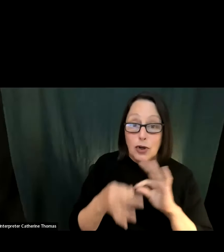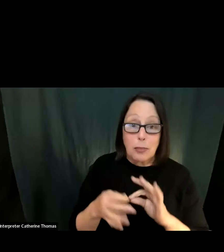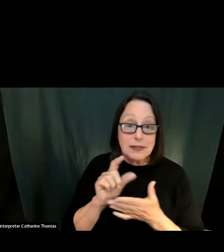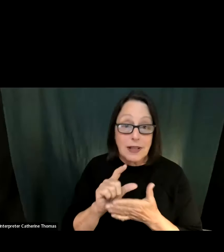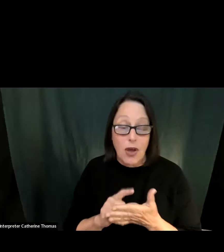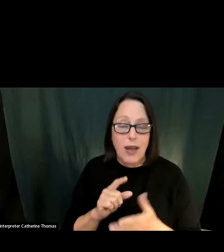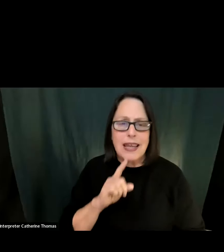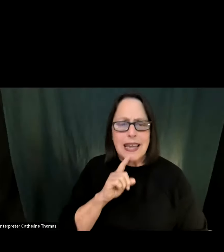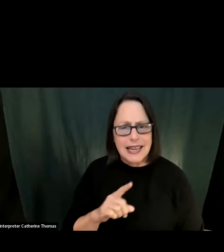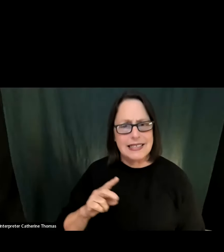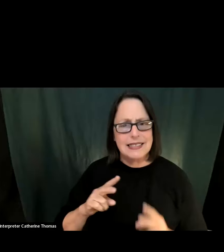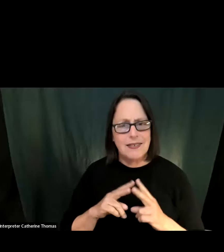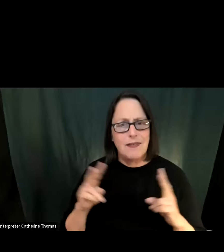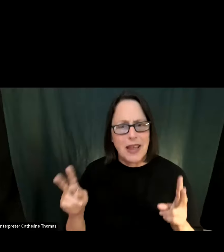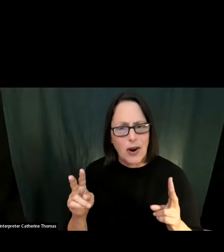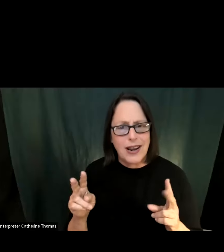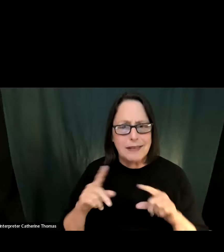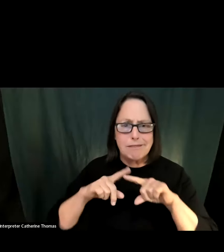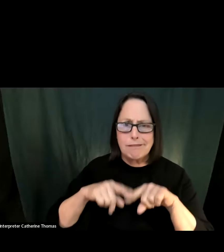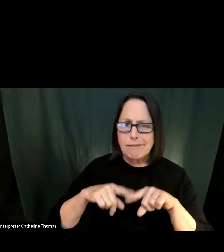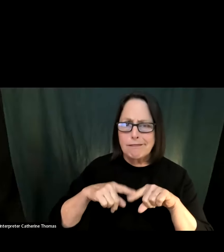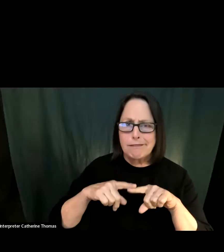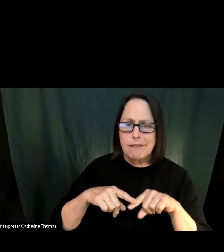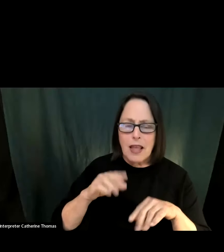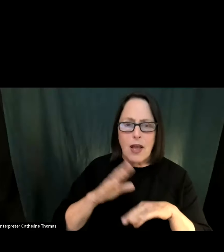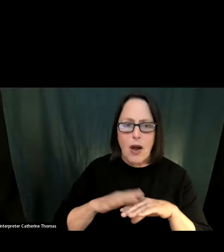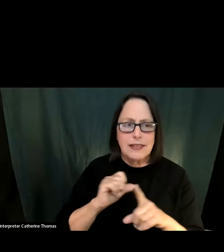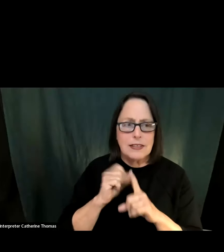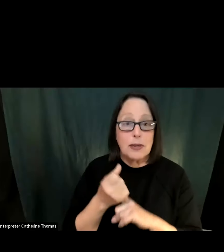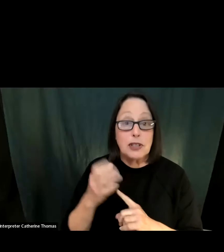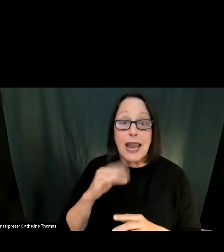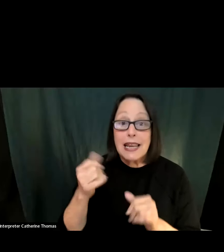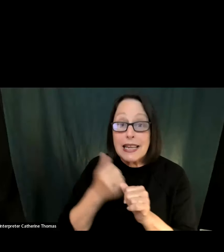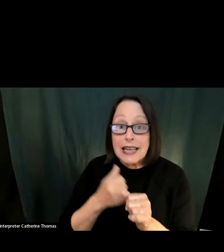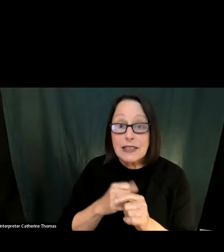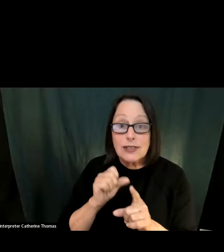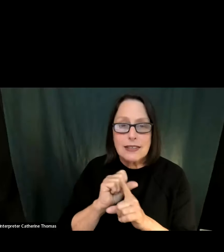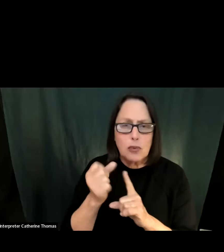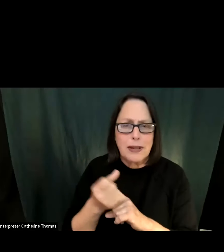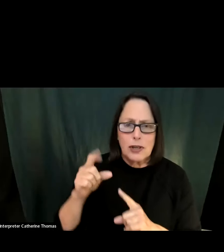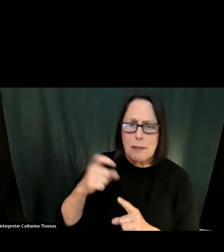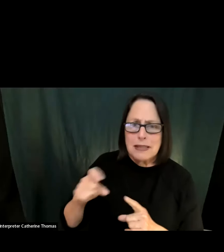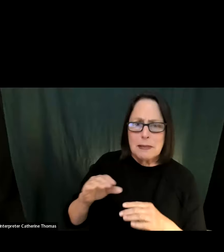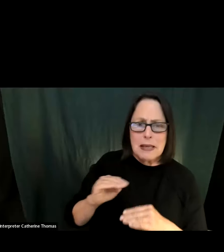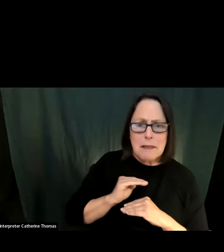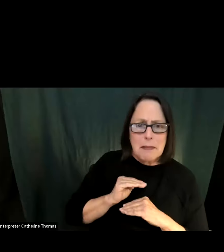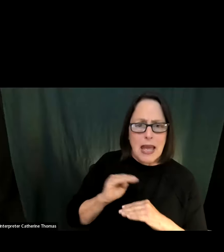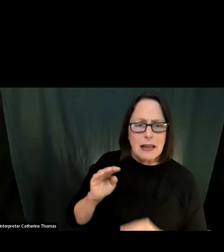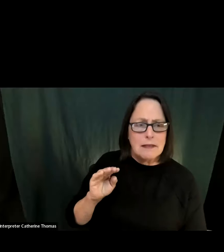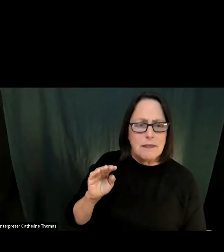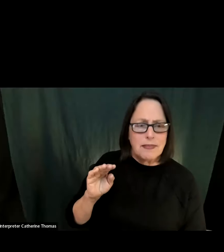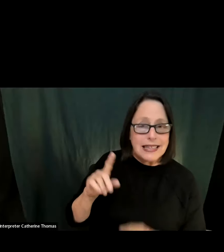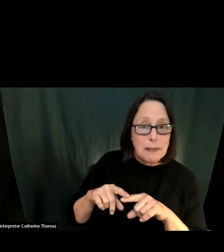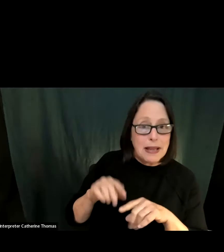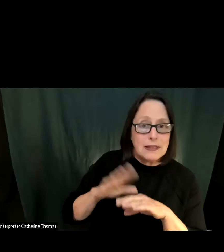very, it depends on the situation. And each situation needs to be met where it depends on the caller and stuff like